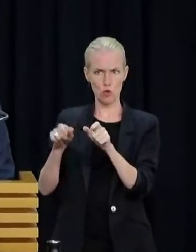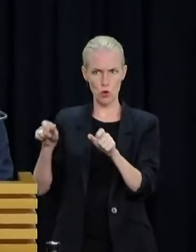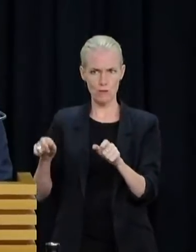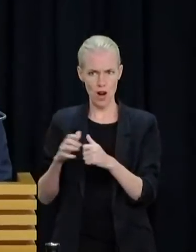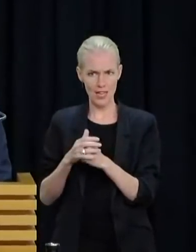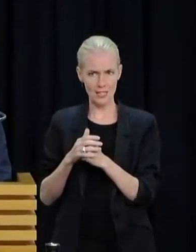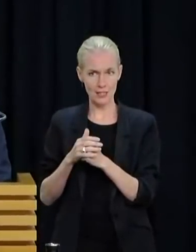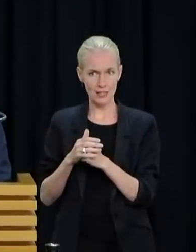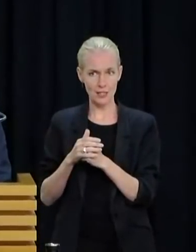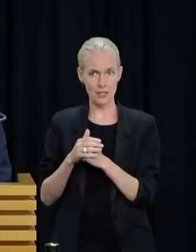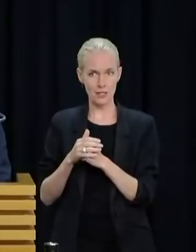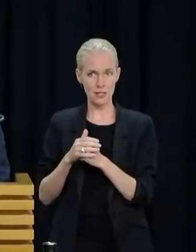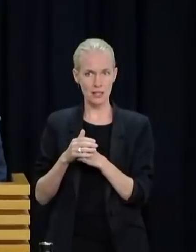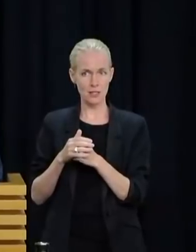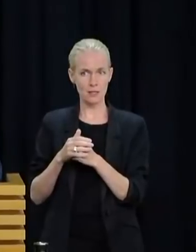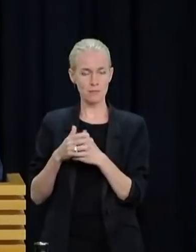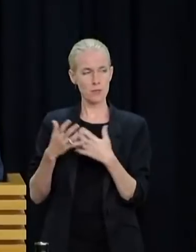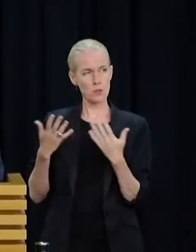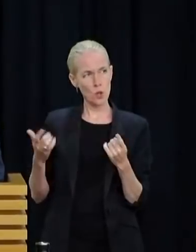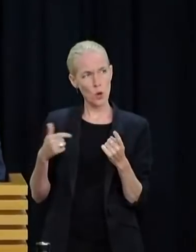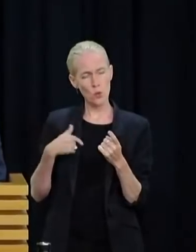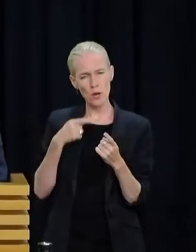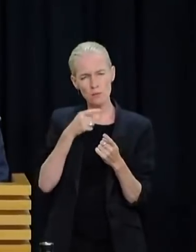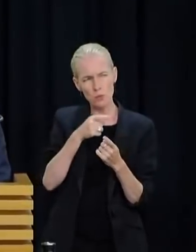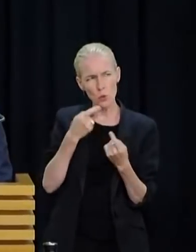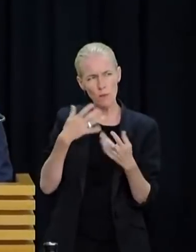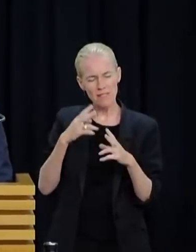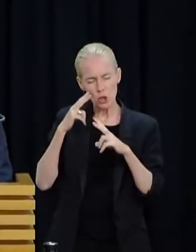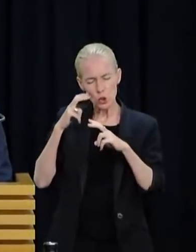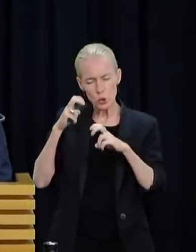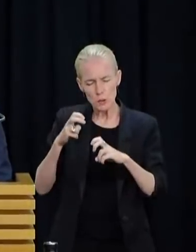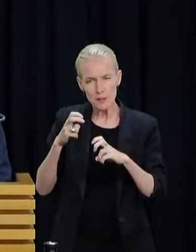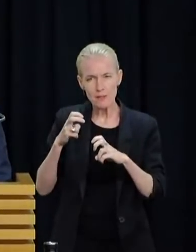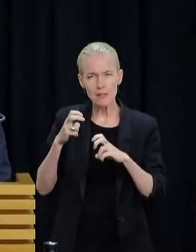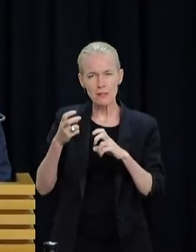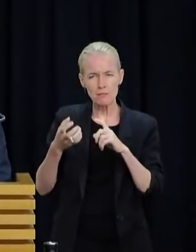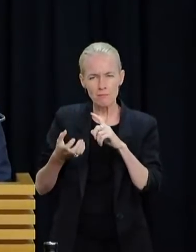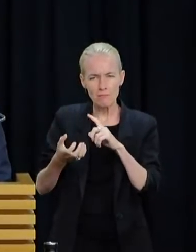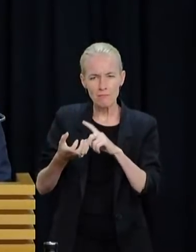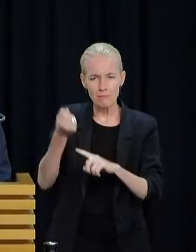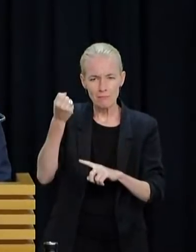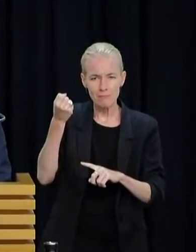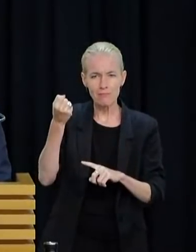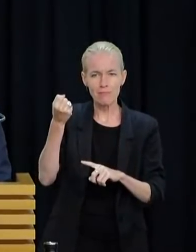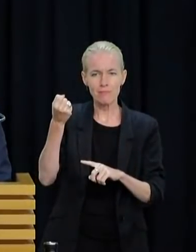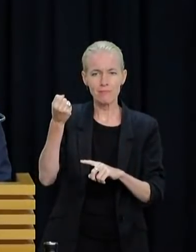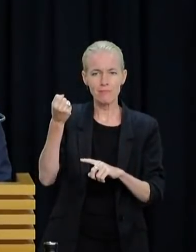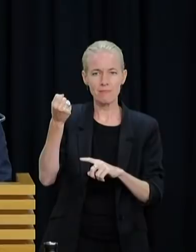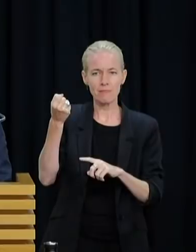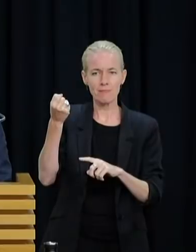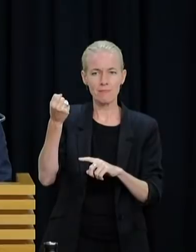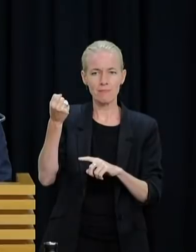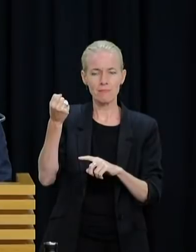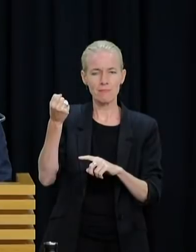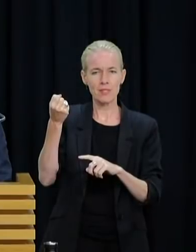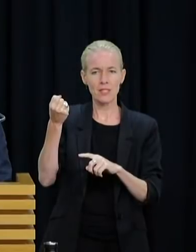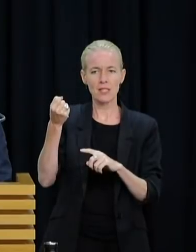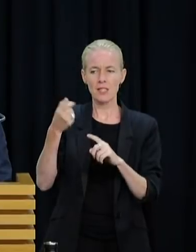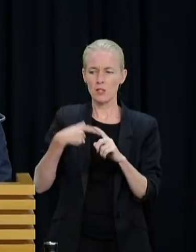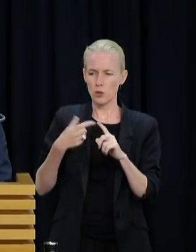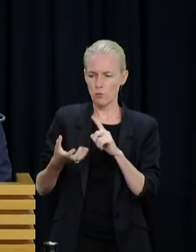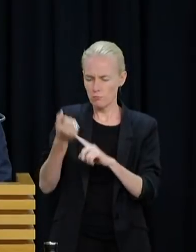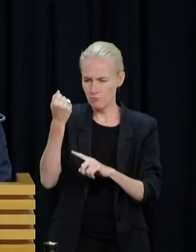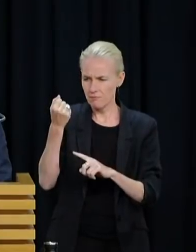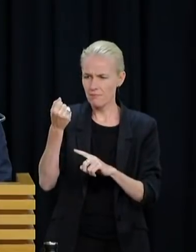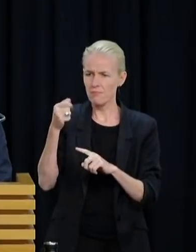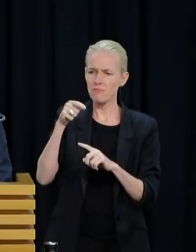people weren't contacted by Monday and might have been contacted now? what efforts were made by the contact tracing team? Was that just